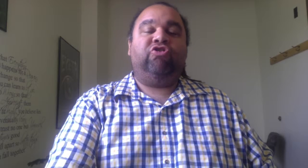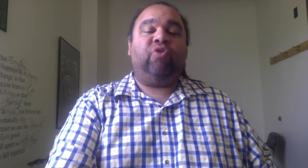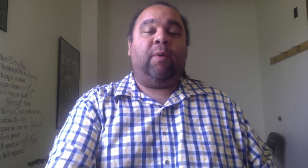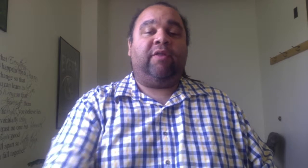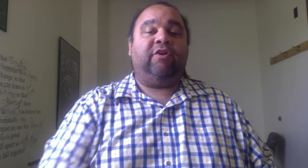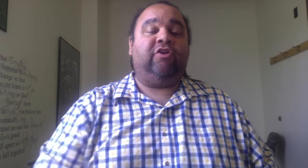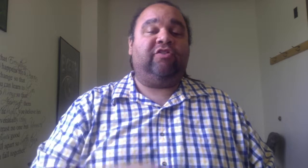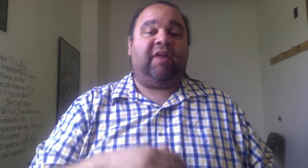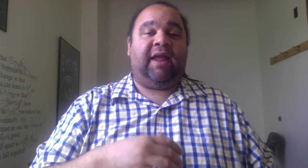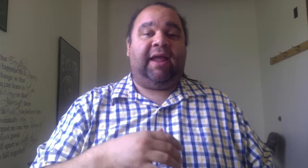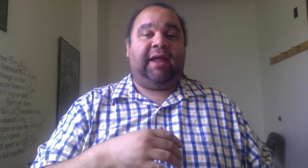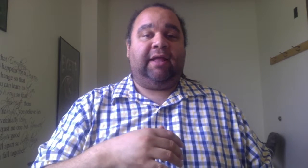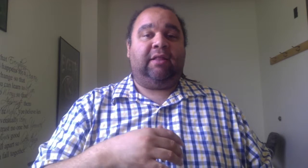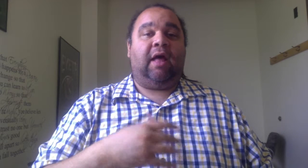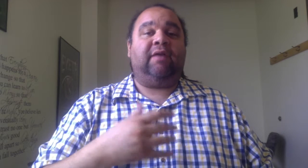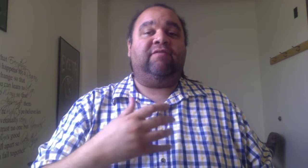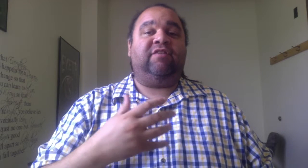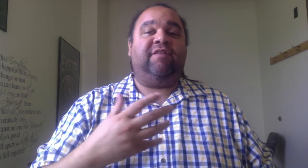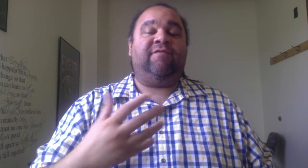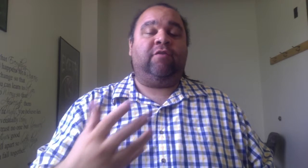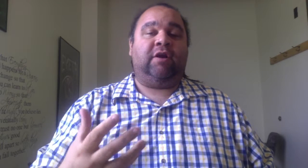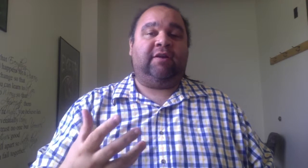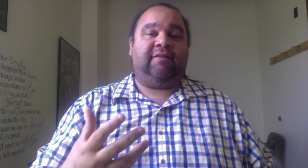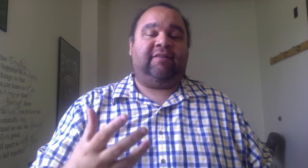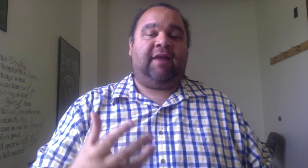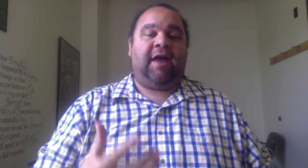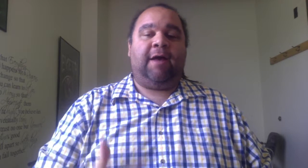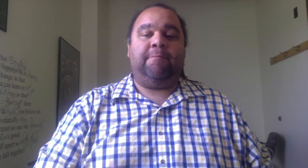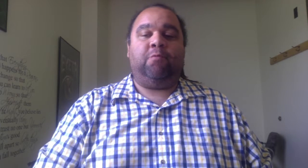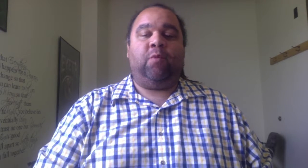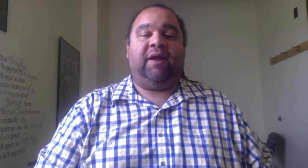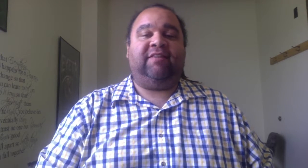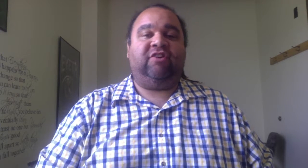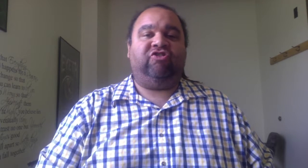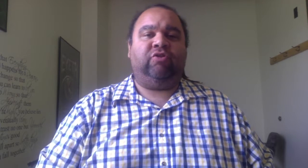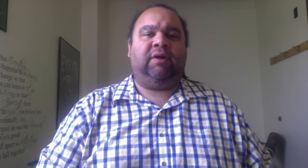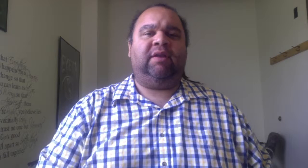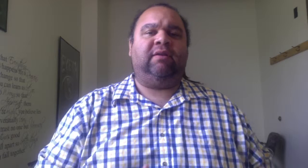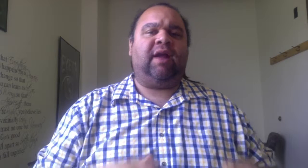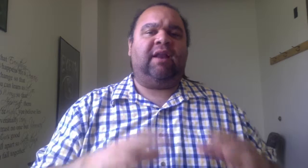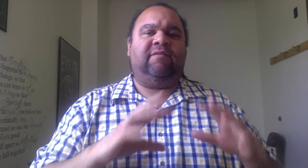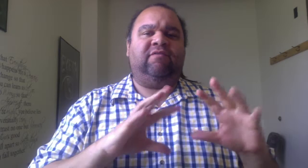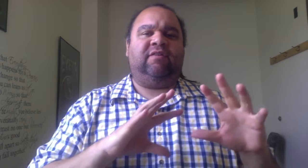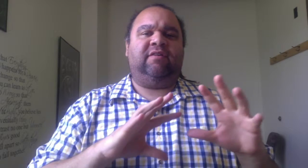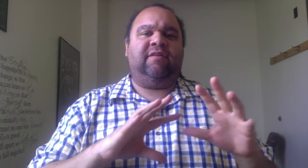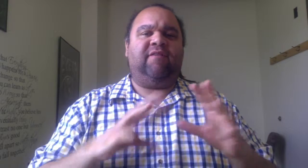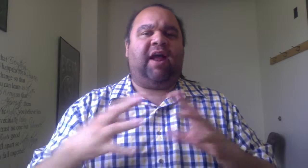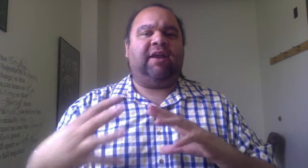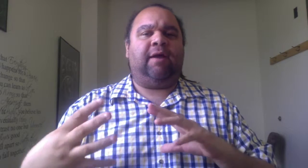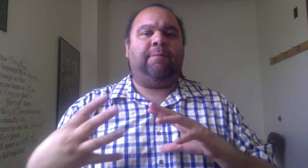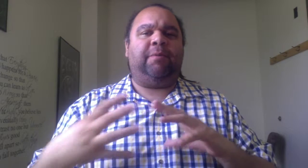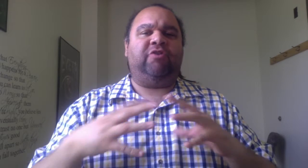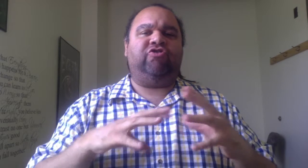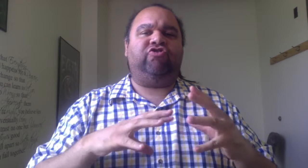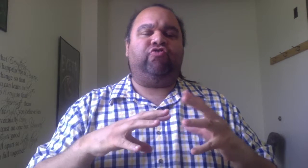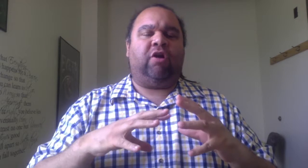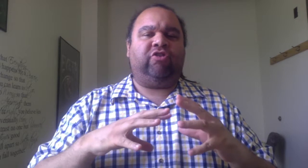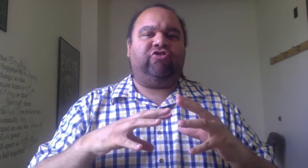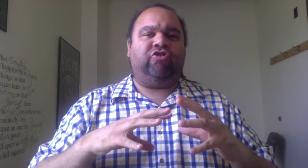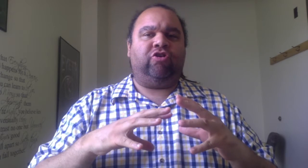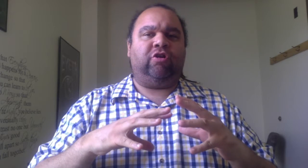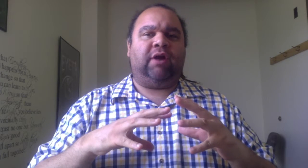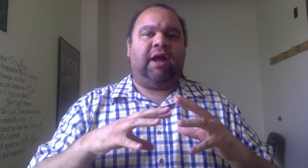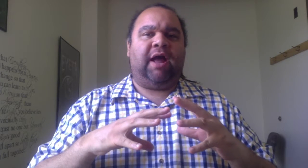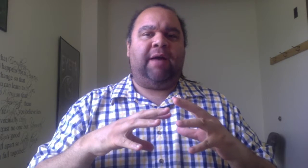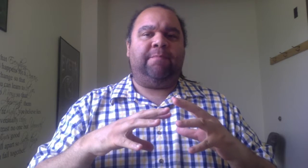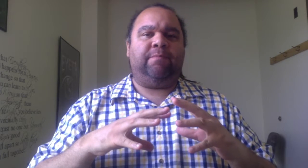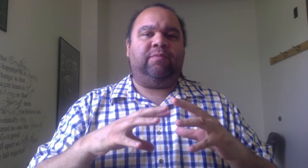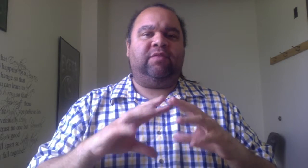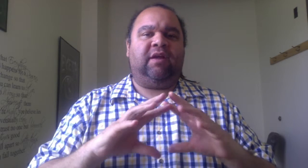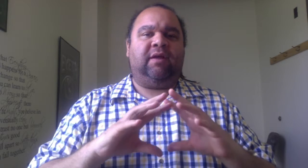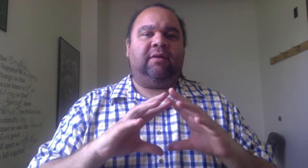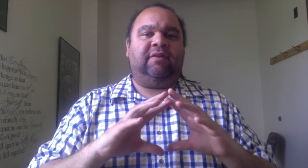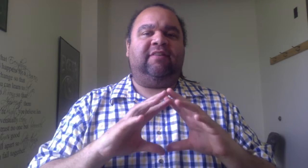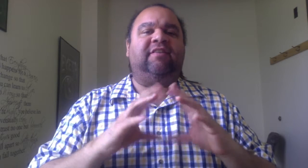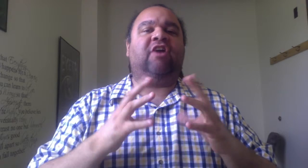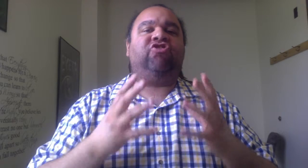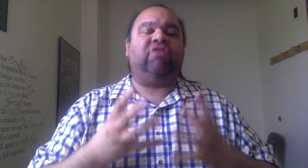So while there's a lot of different ways that you can kind of divide up and structure the discussion